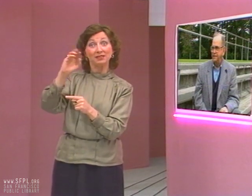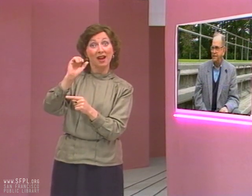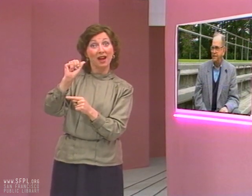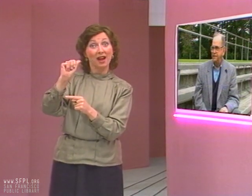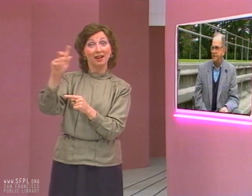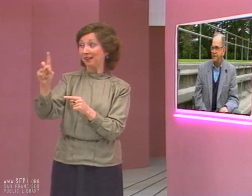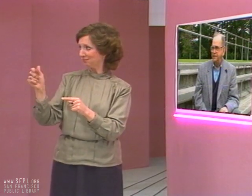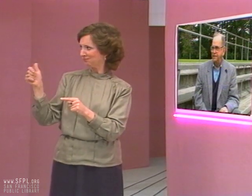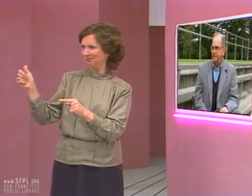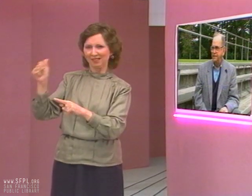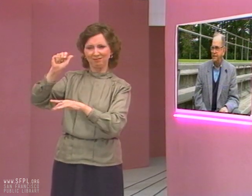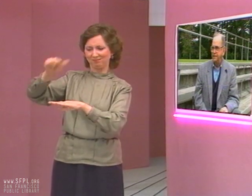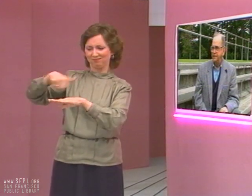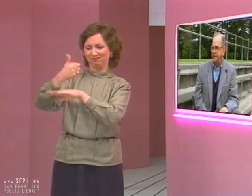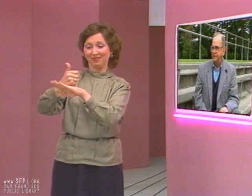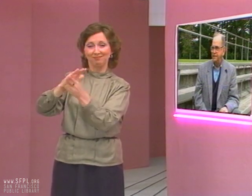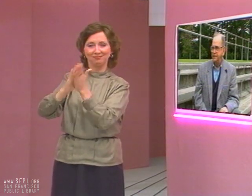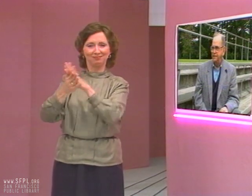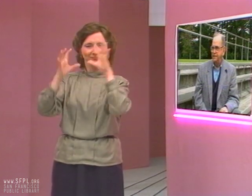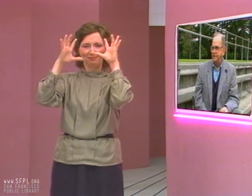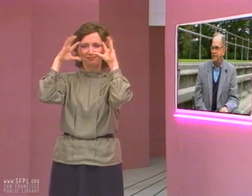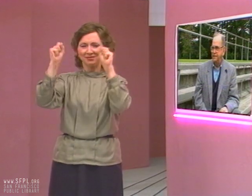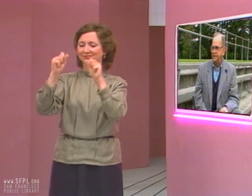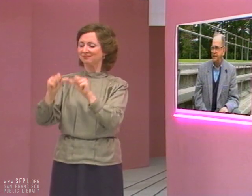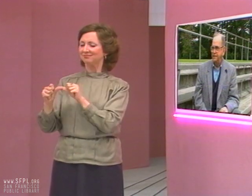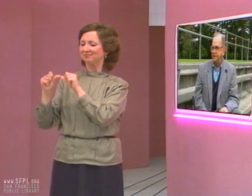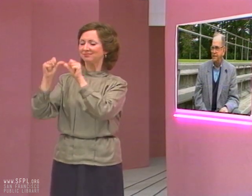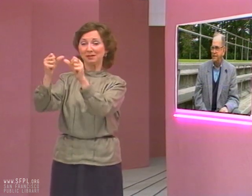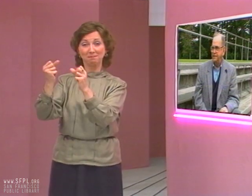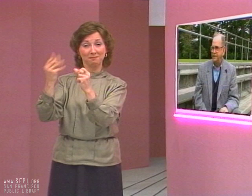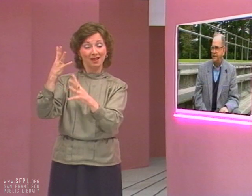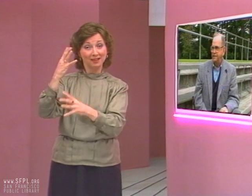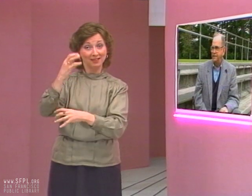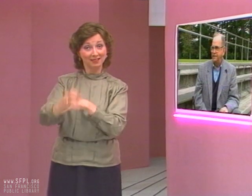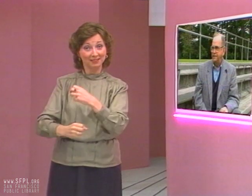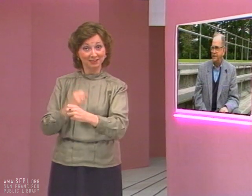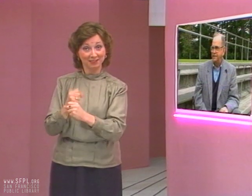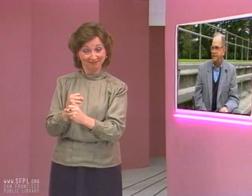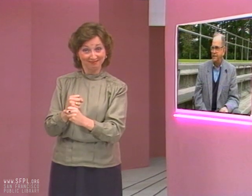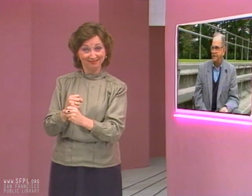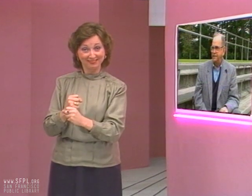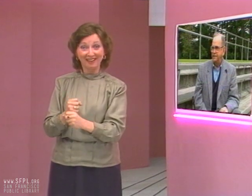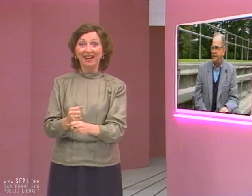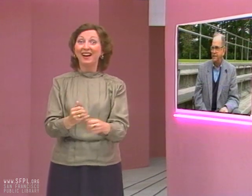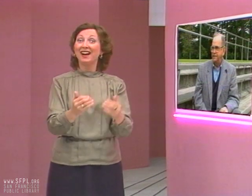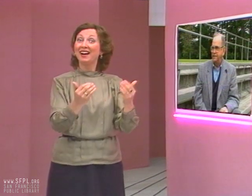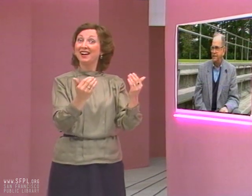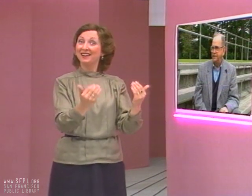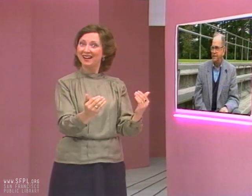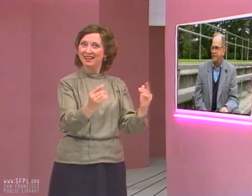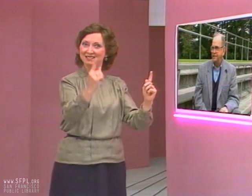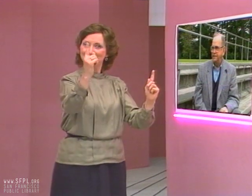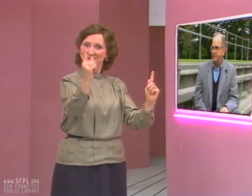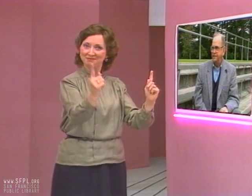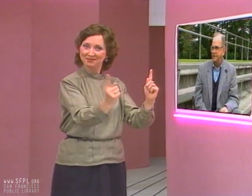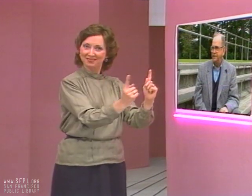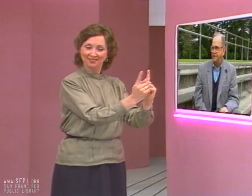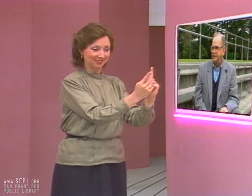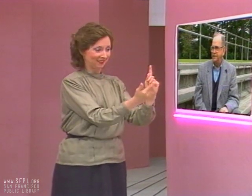organization. He was also founding president of the Northwest Athletic Association of the Deaf and continued as its president for